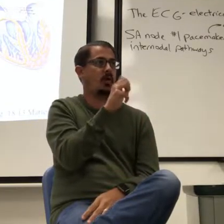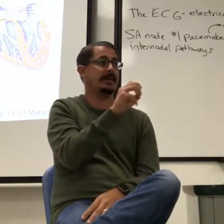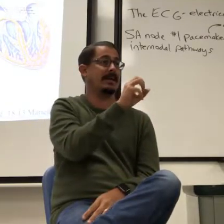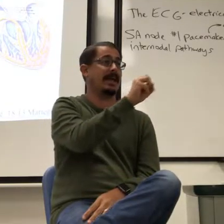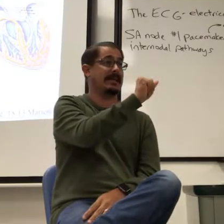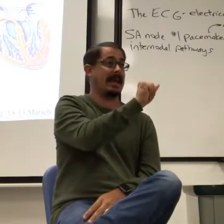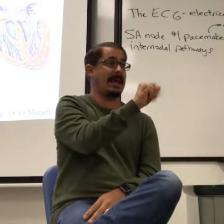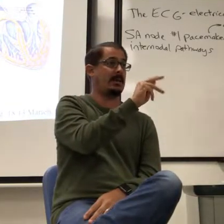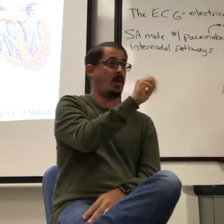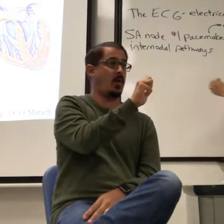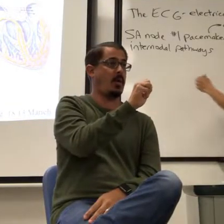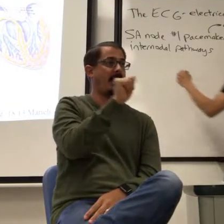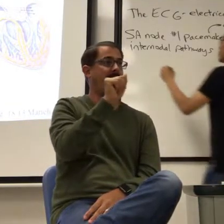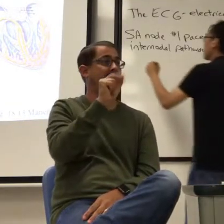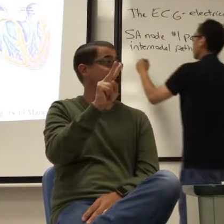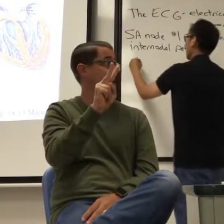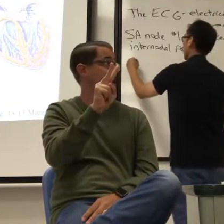node.